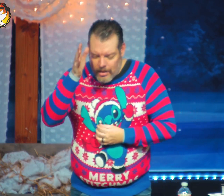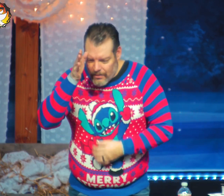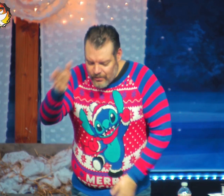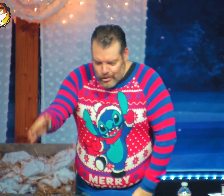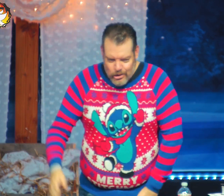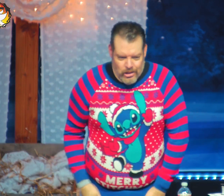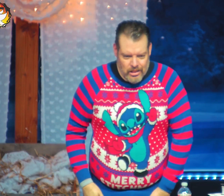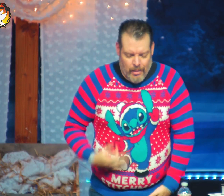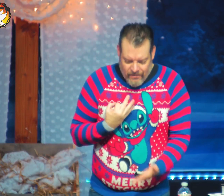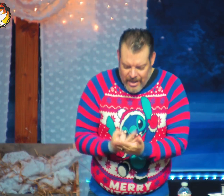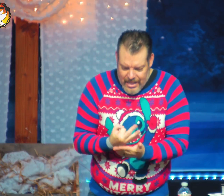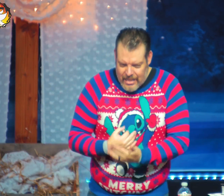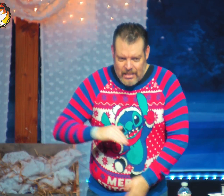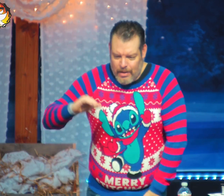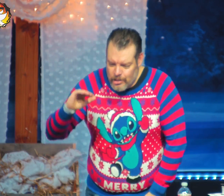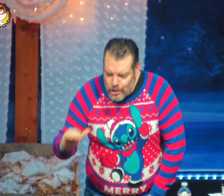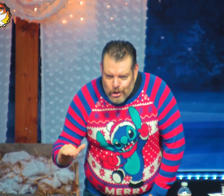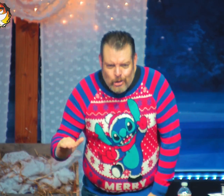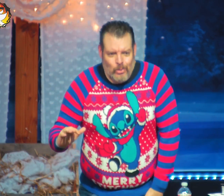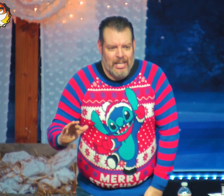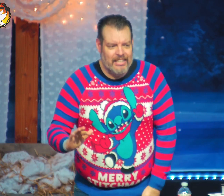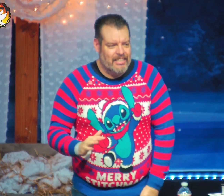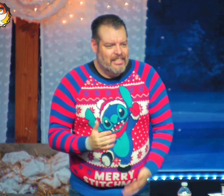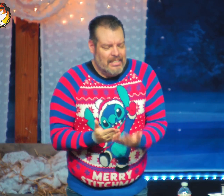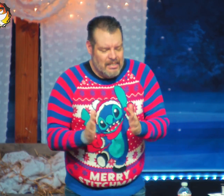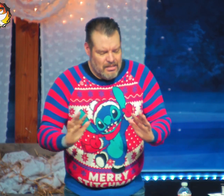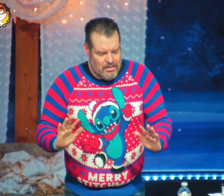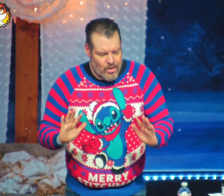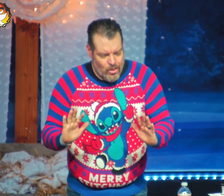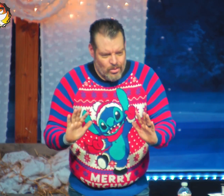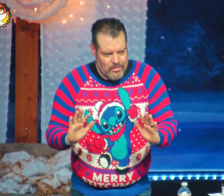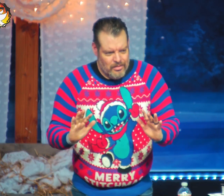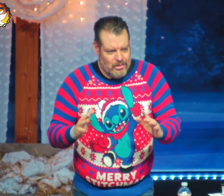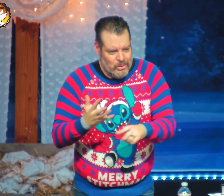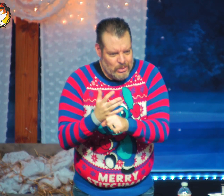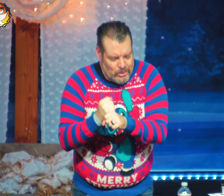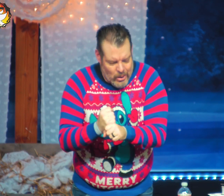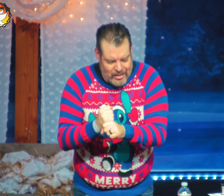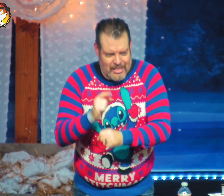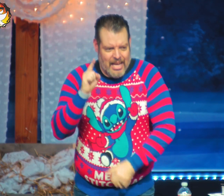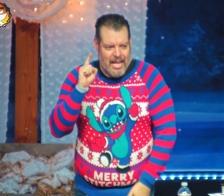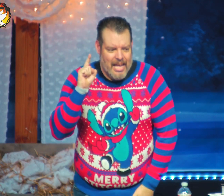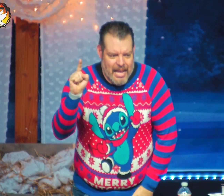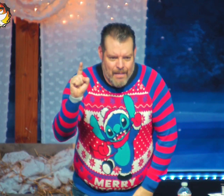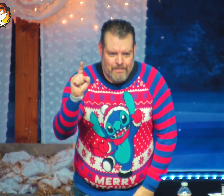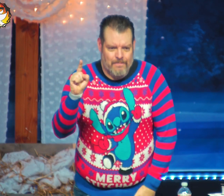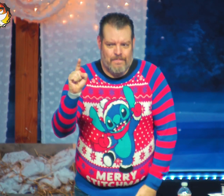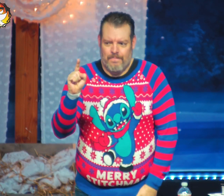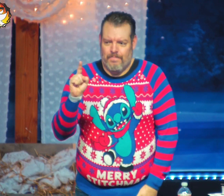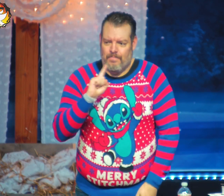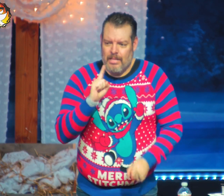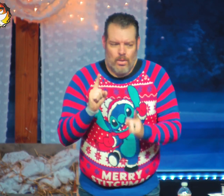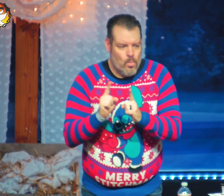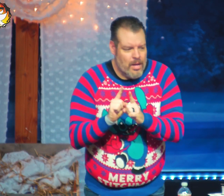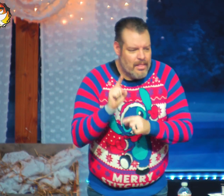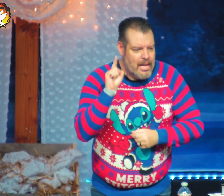But he made a way by dying on the cross to give you hope, love. God says, don't